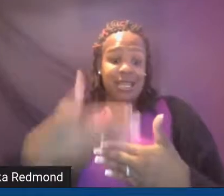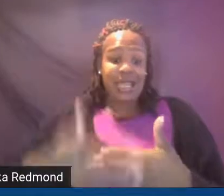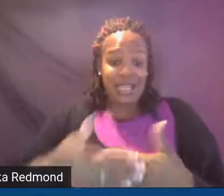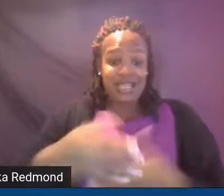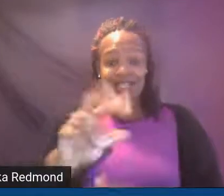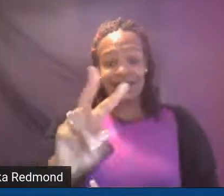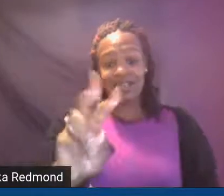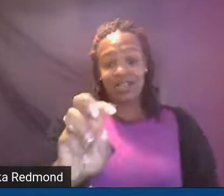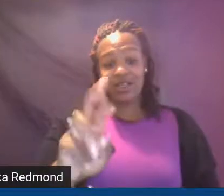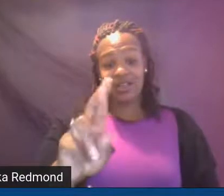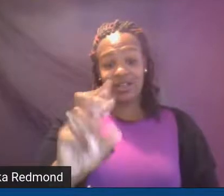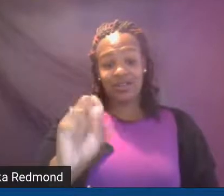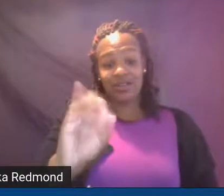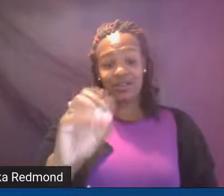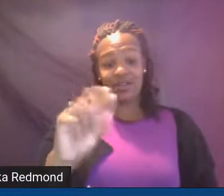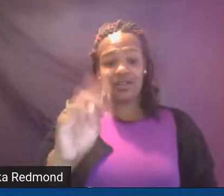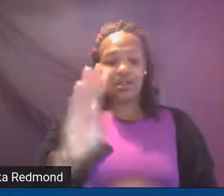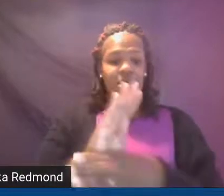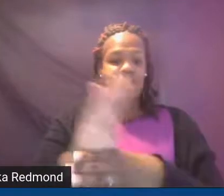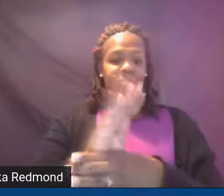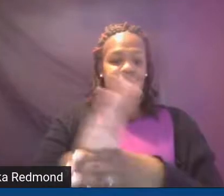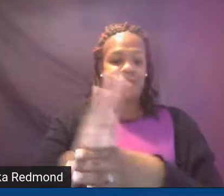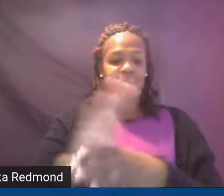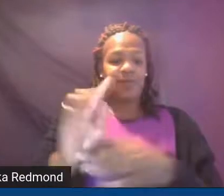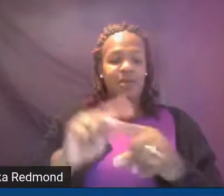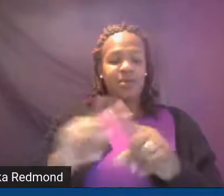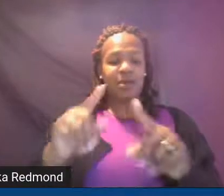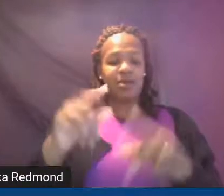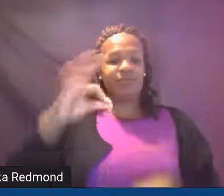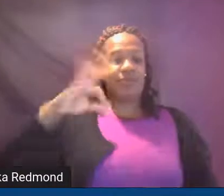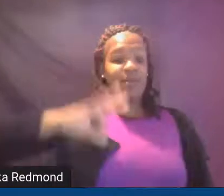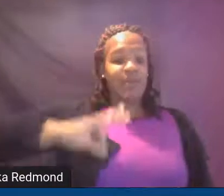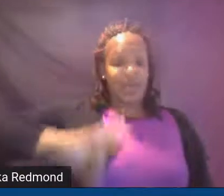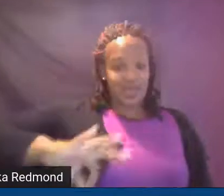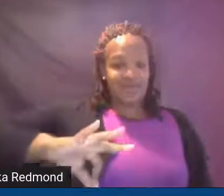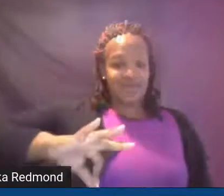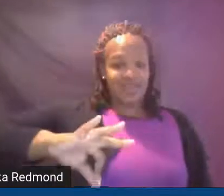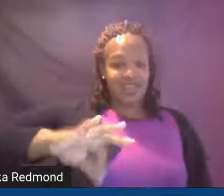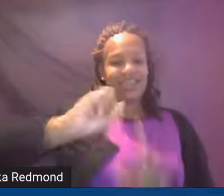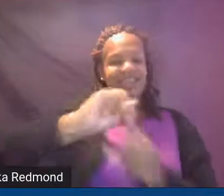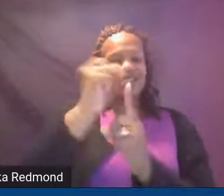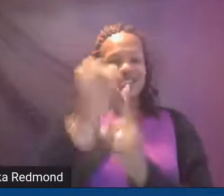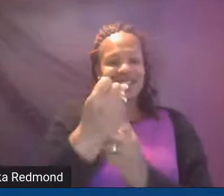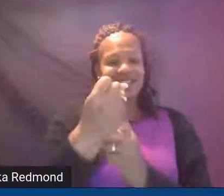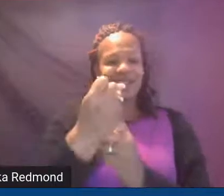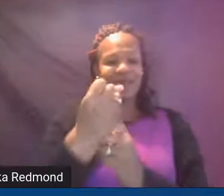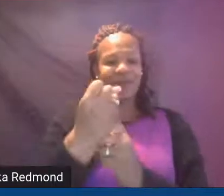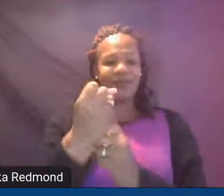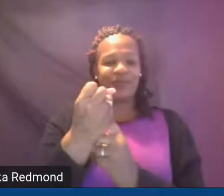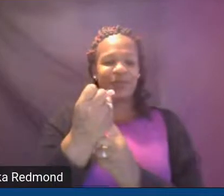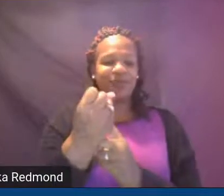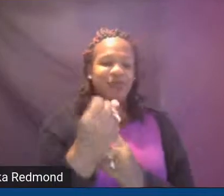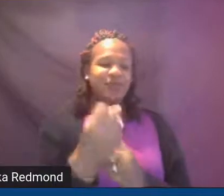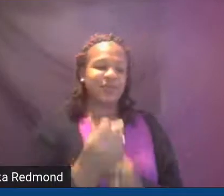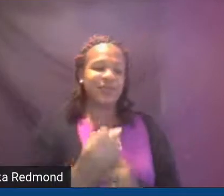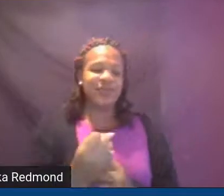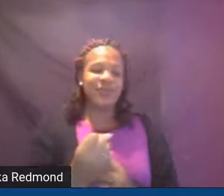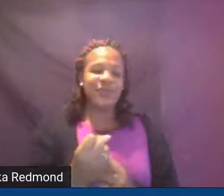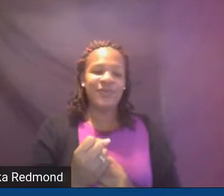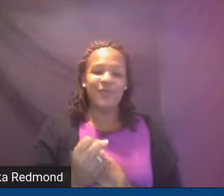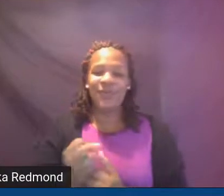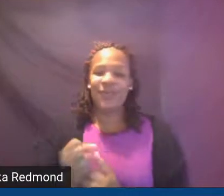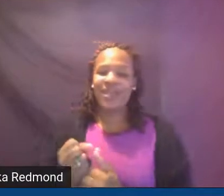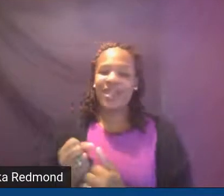that focuses not just on the bottom line, but the benefit to society. Oh, that's absolutely, that's so much